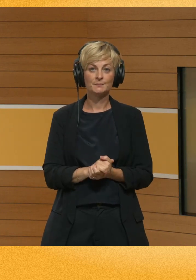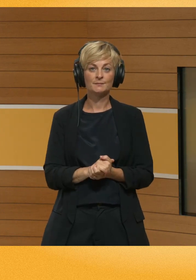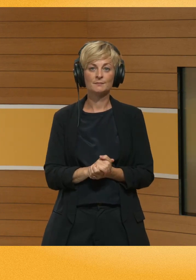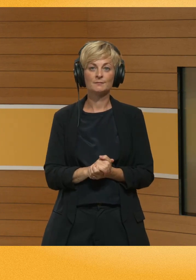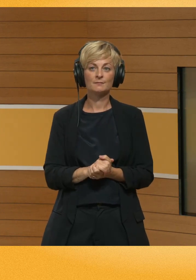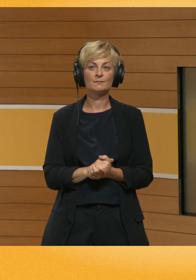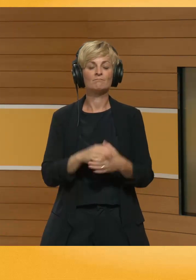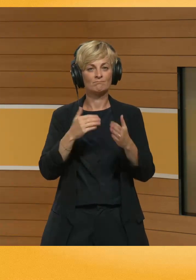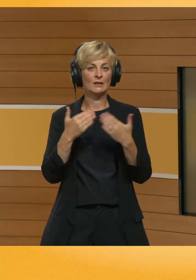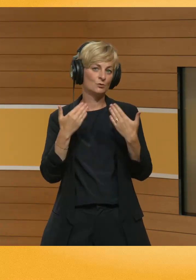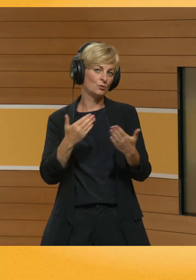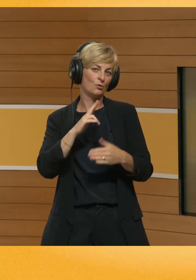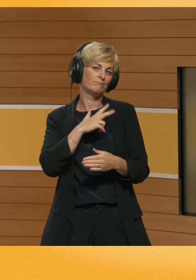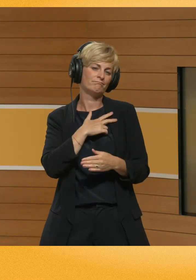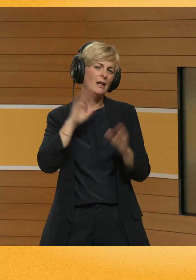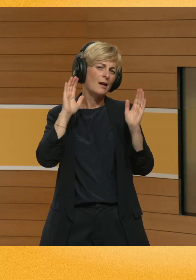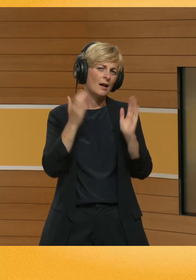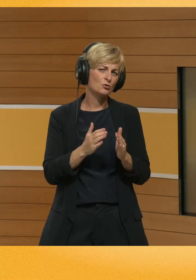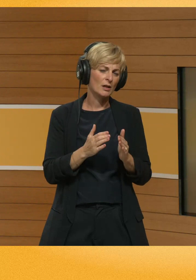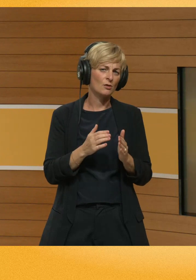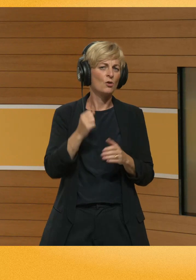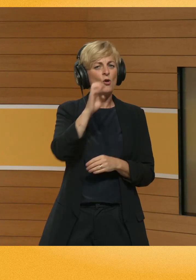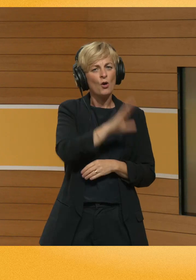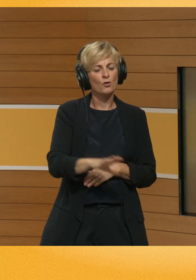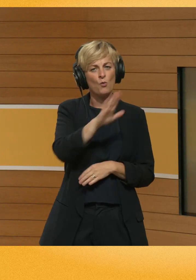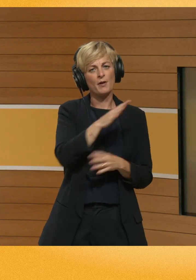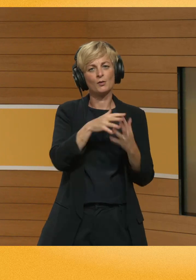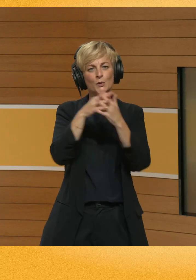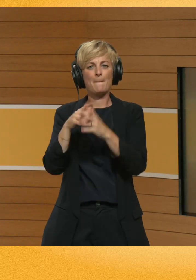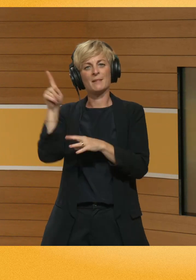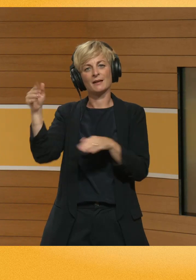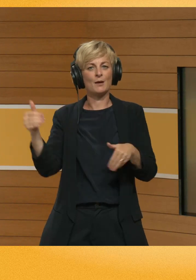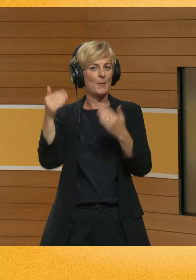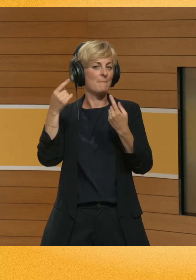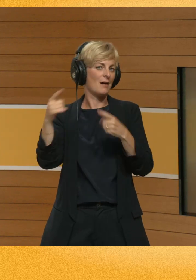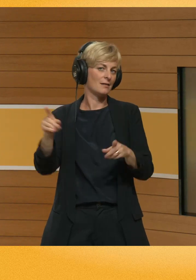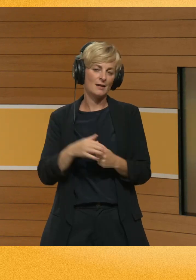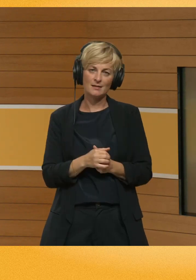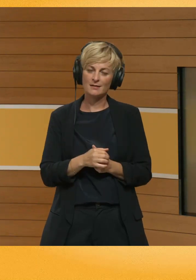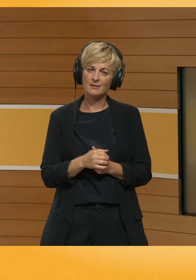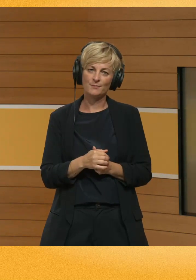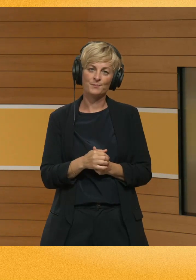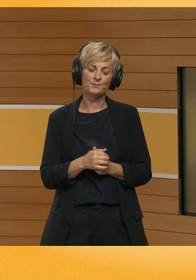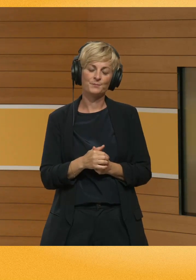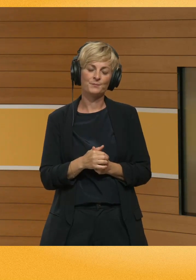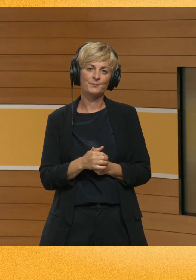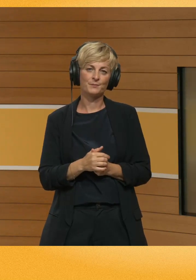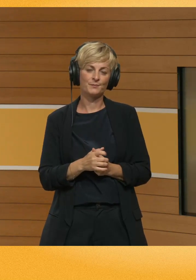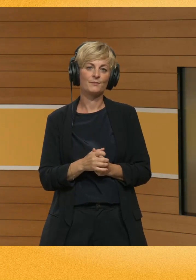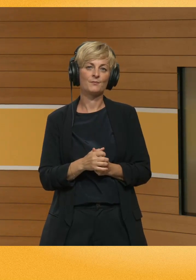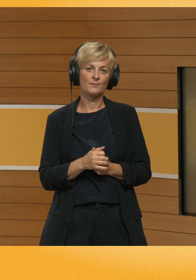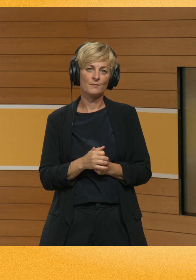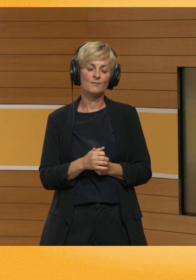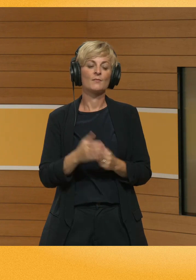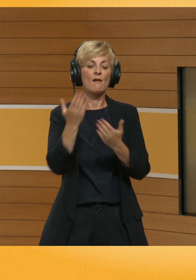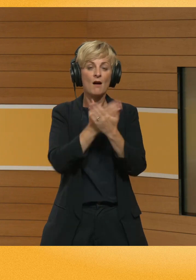the European context, definitely the benchmarking and the educational requirements that are very